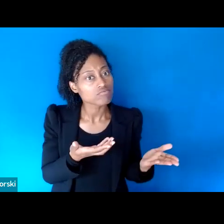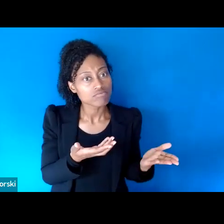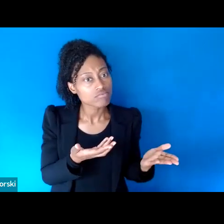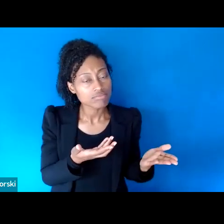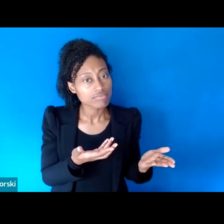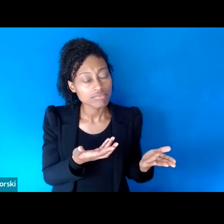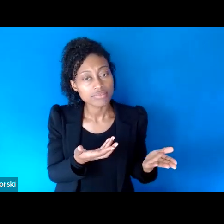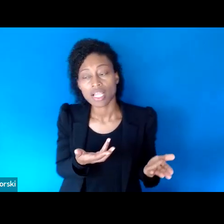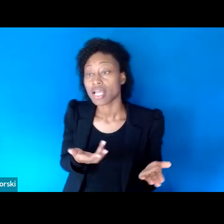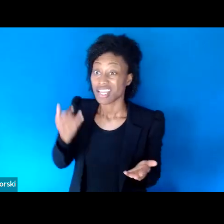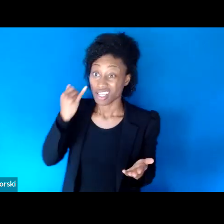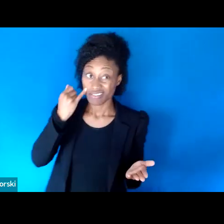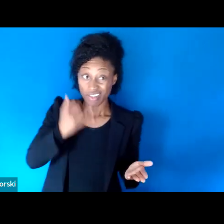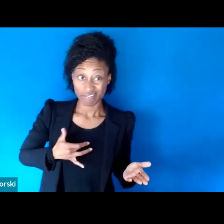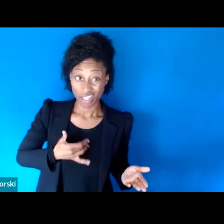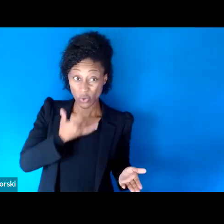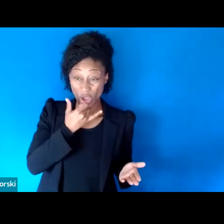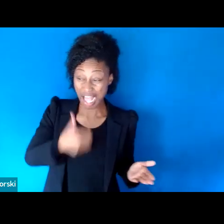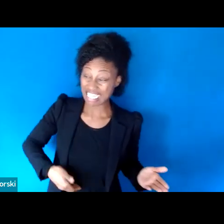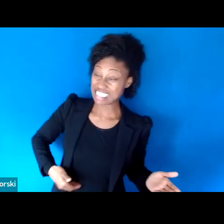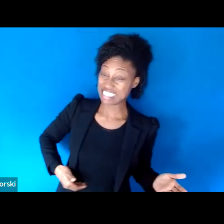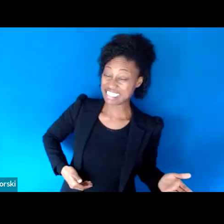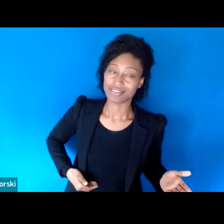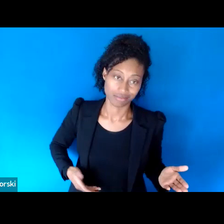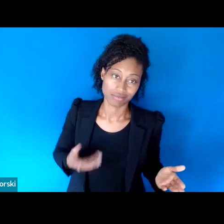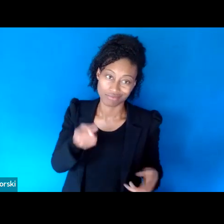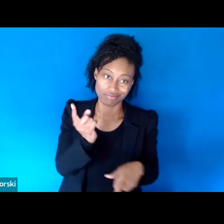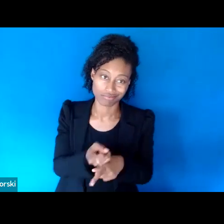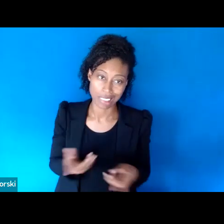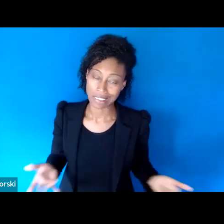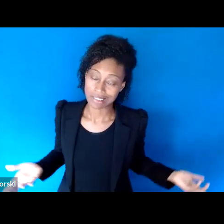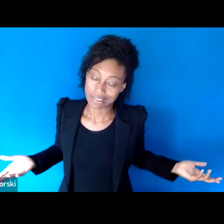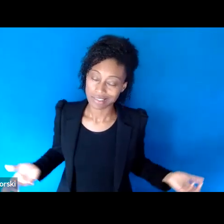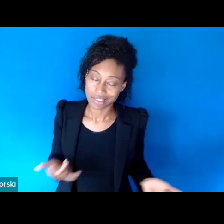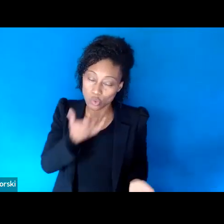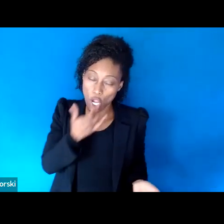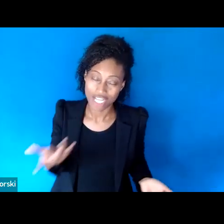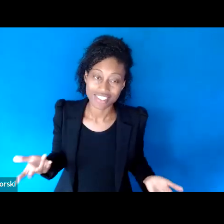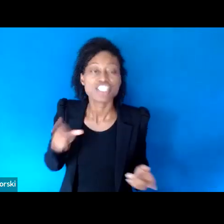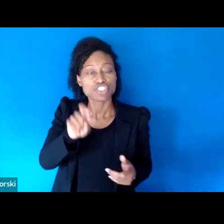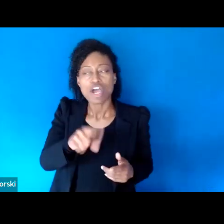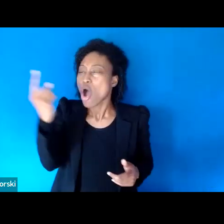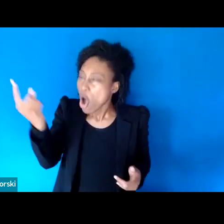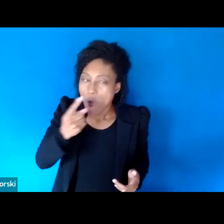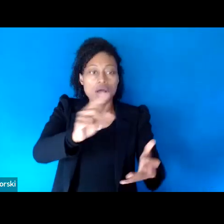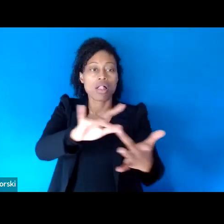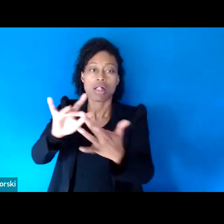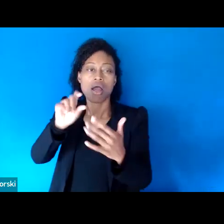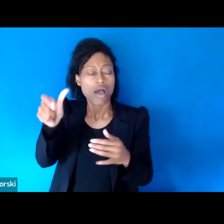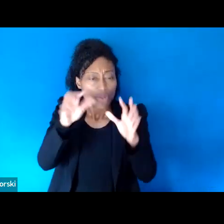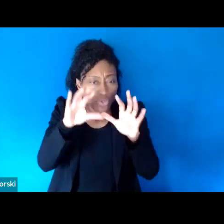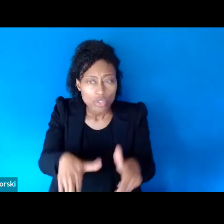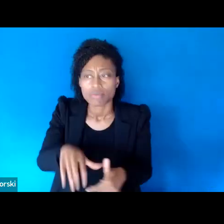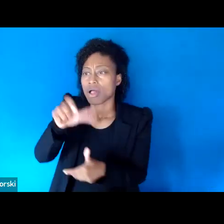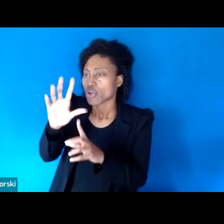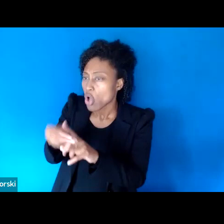it feels wrong to you, it is. You should always reach out to other groups, other cultures, other backgrounds and walks of life to gain a